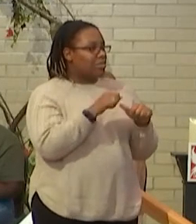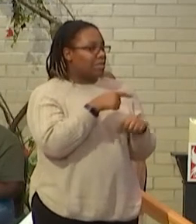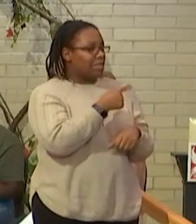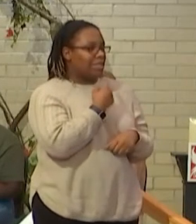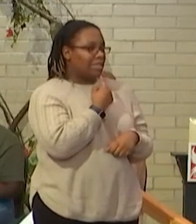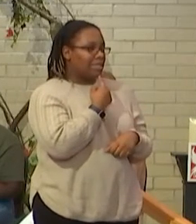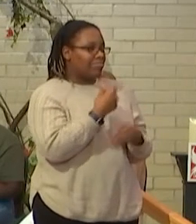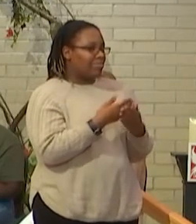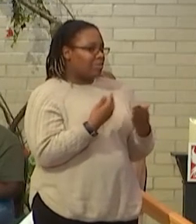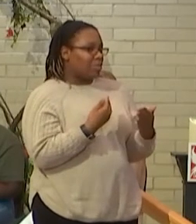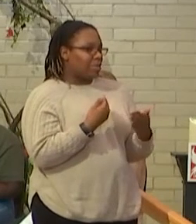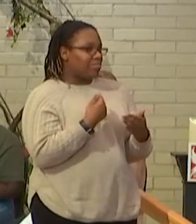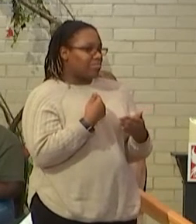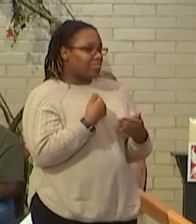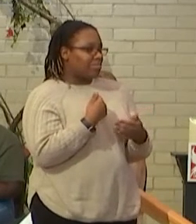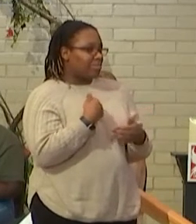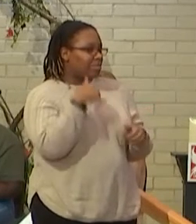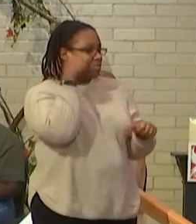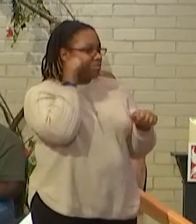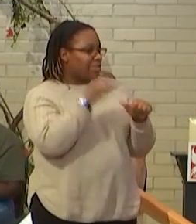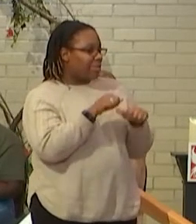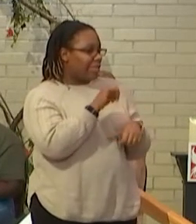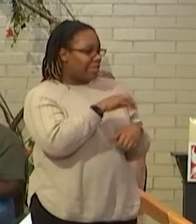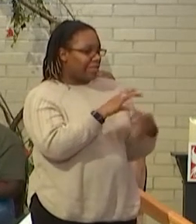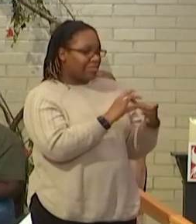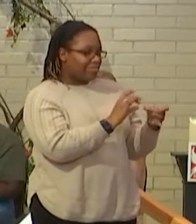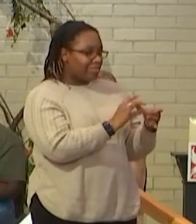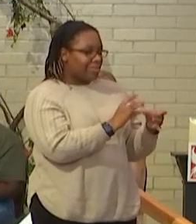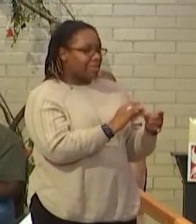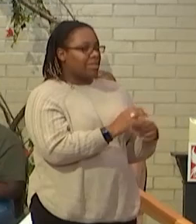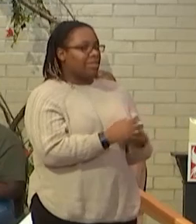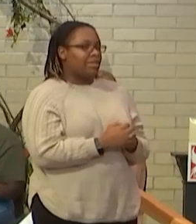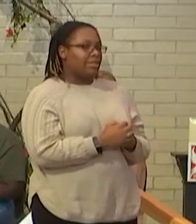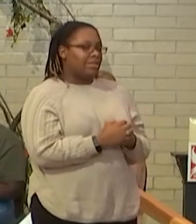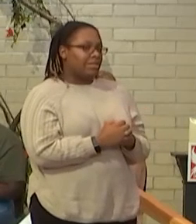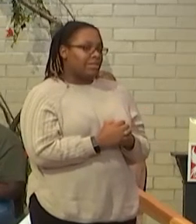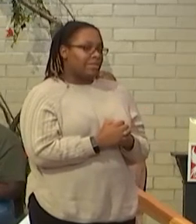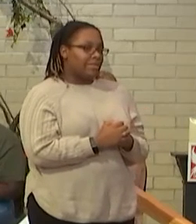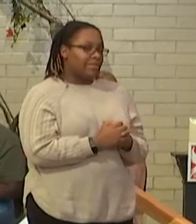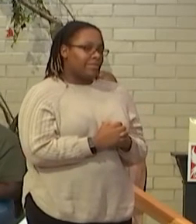comment. I just remember that comment, and it